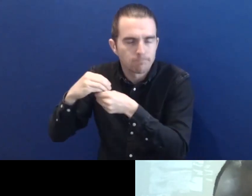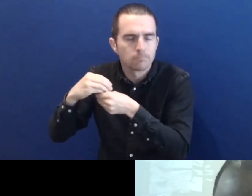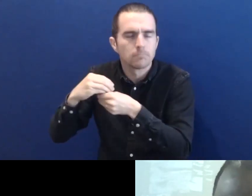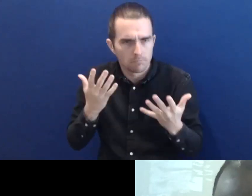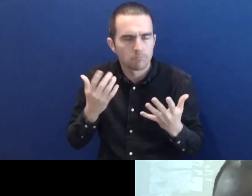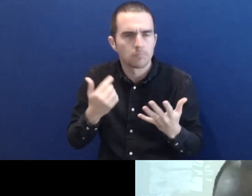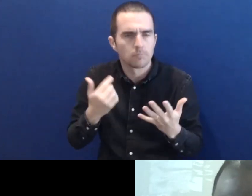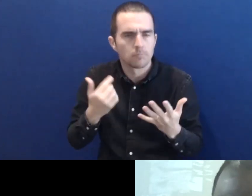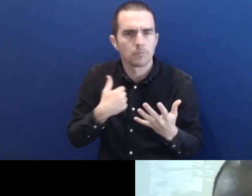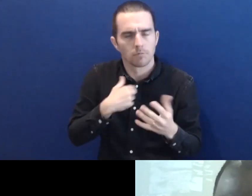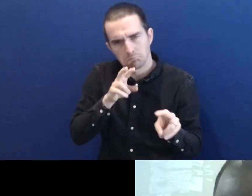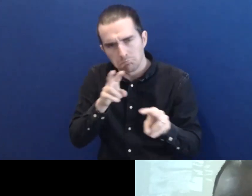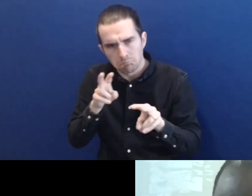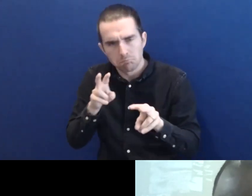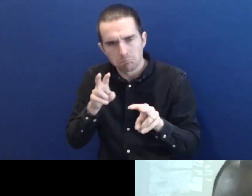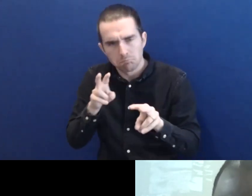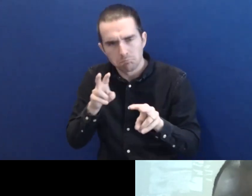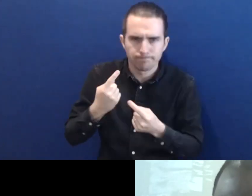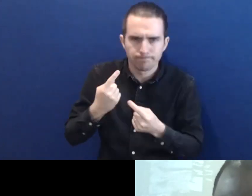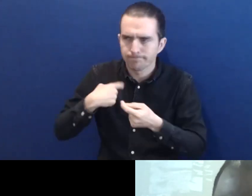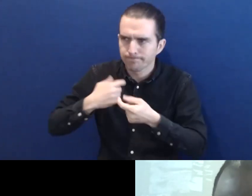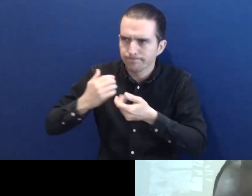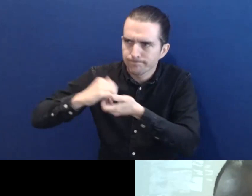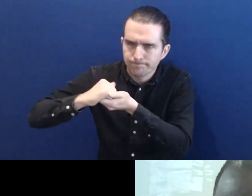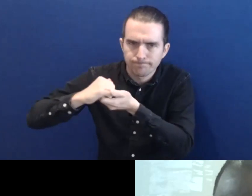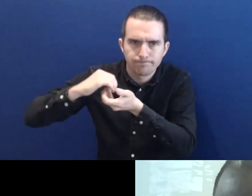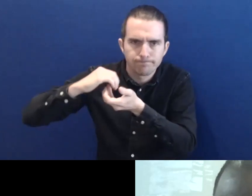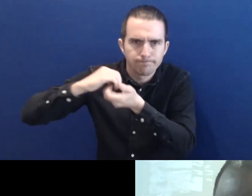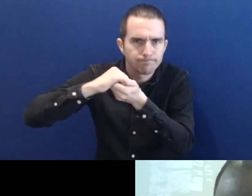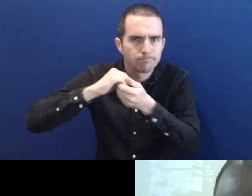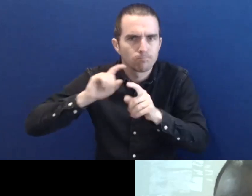partners like Light, for example, Light for the World and CBM